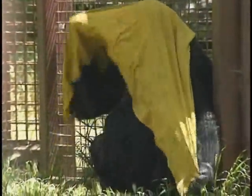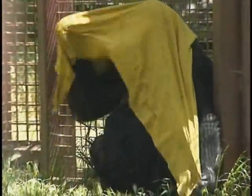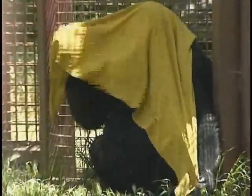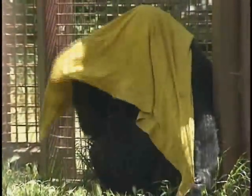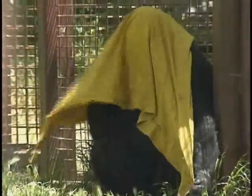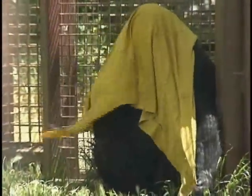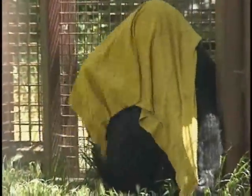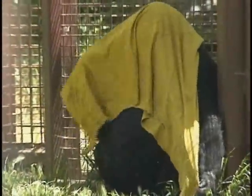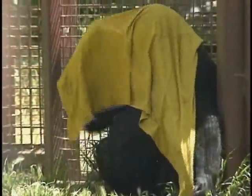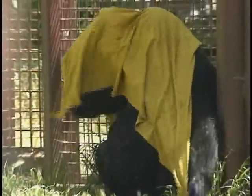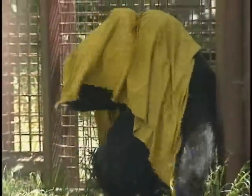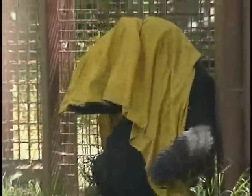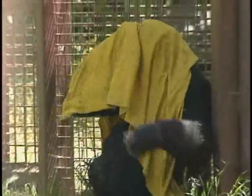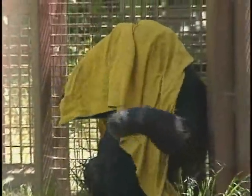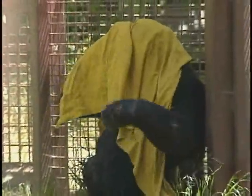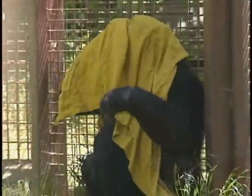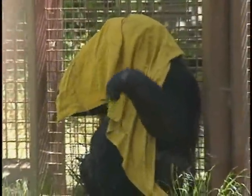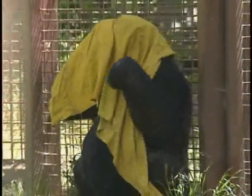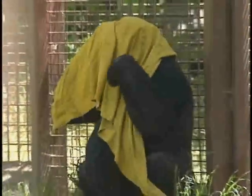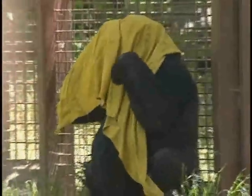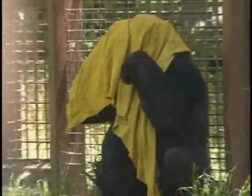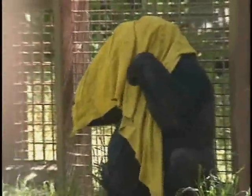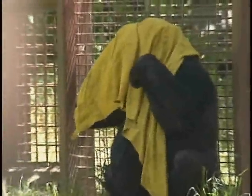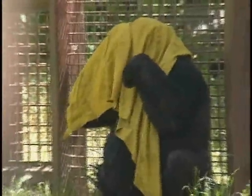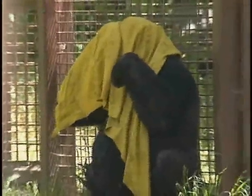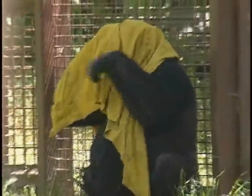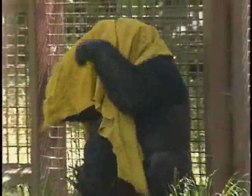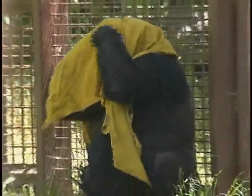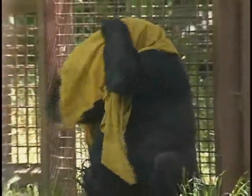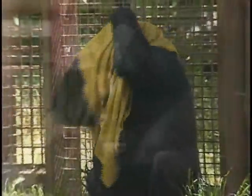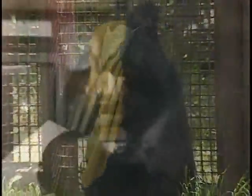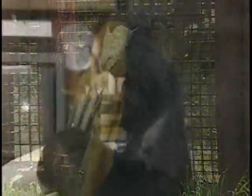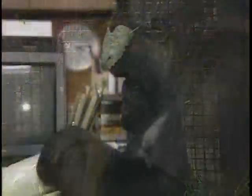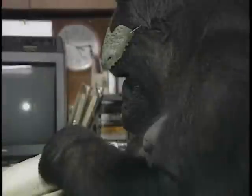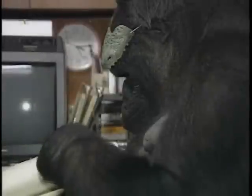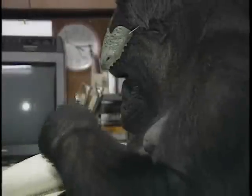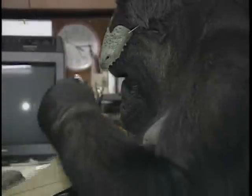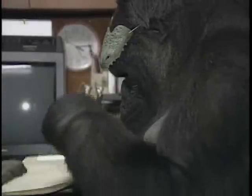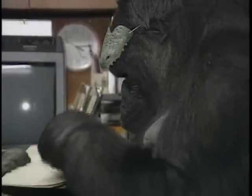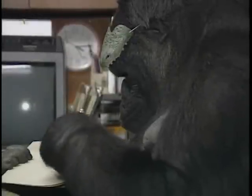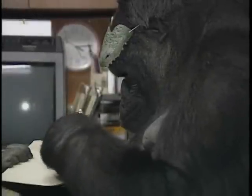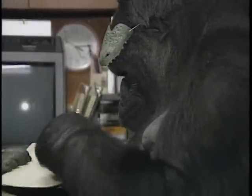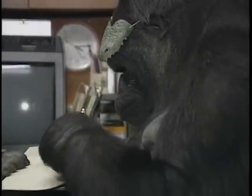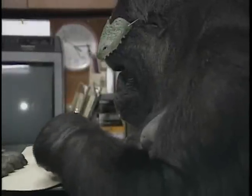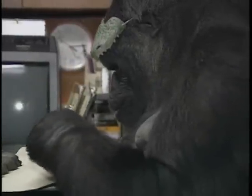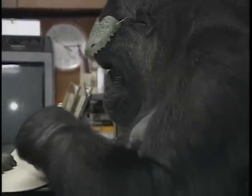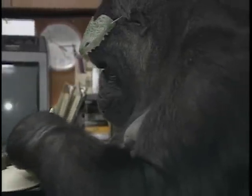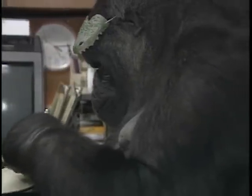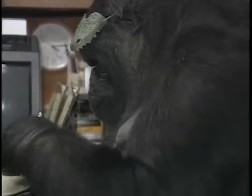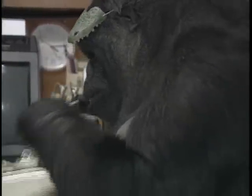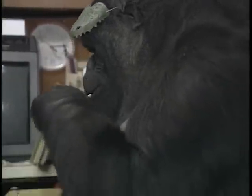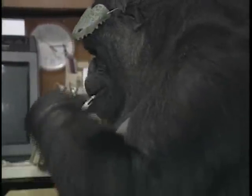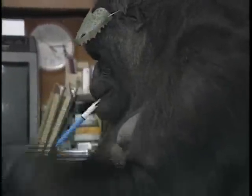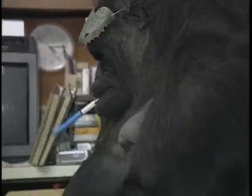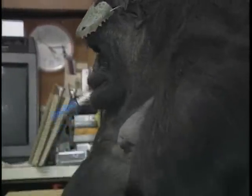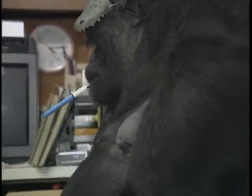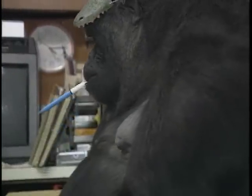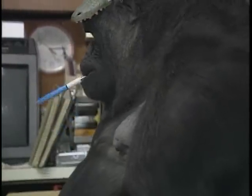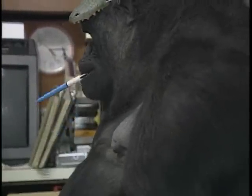embarrassed. I think that was the one that got me the most, is that, wow, she is every bit as much